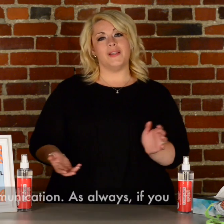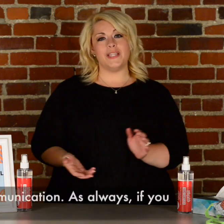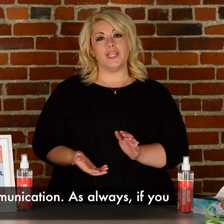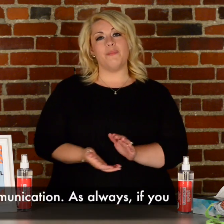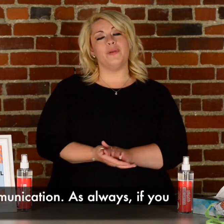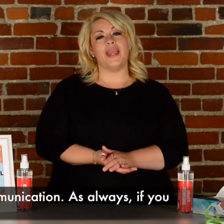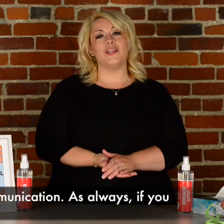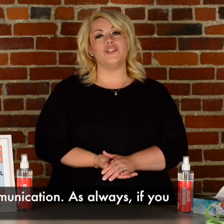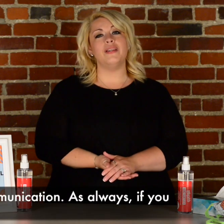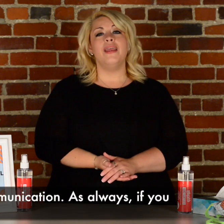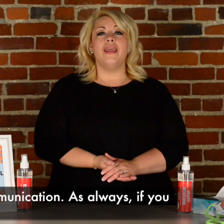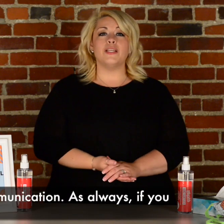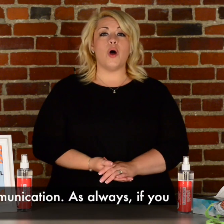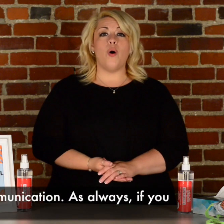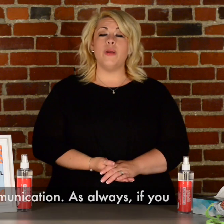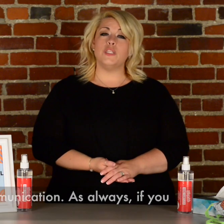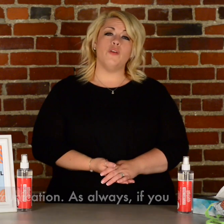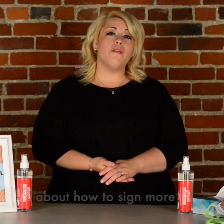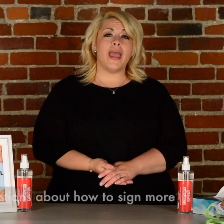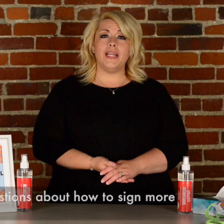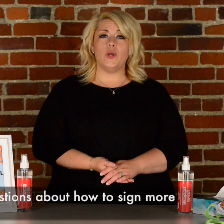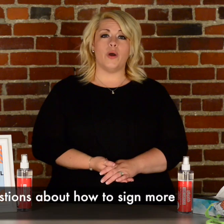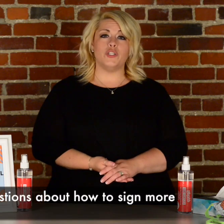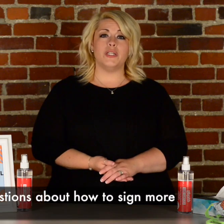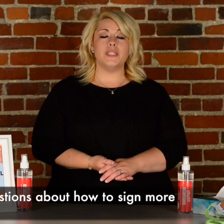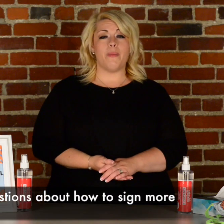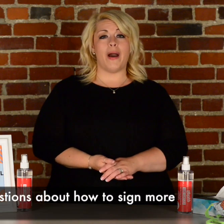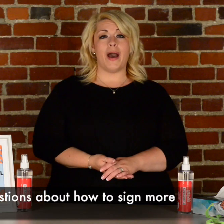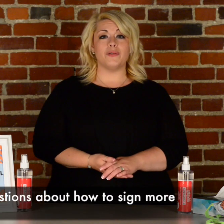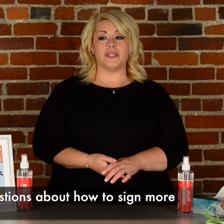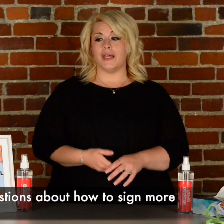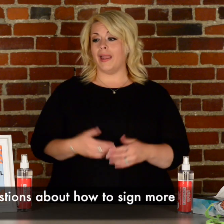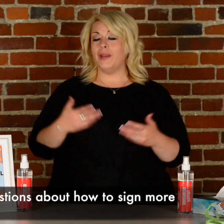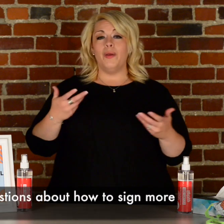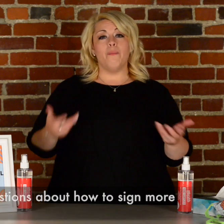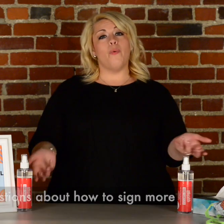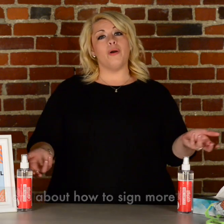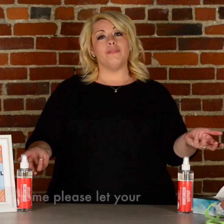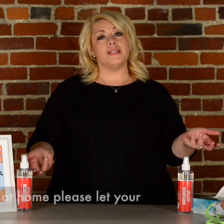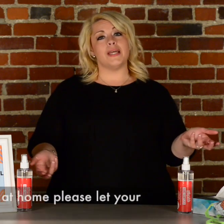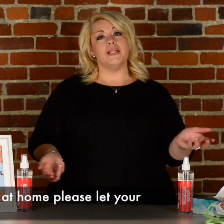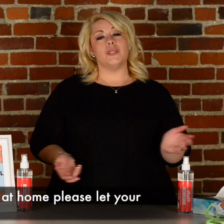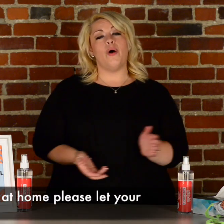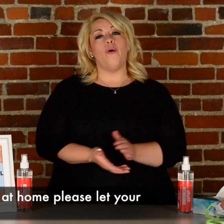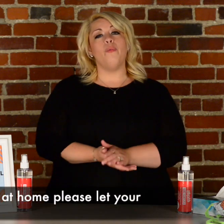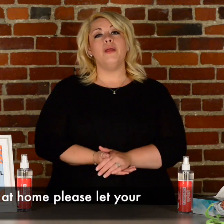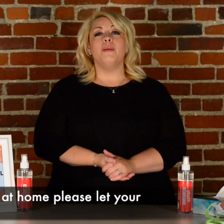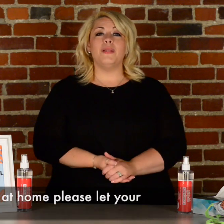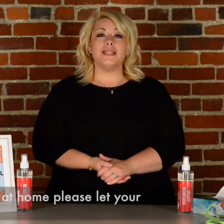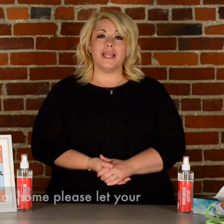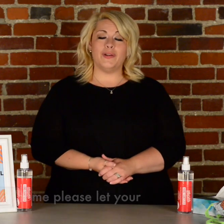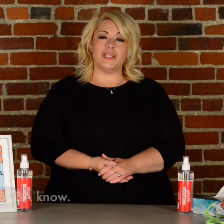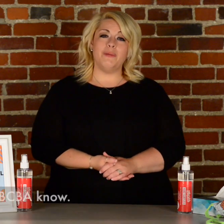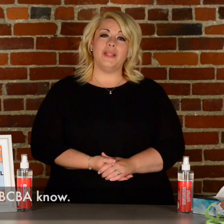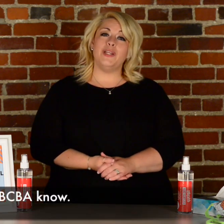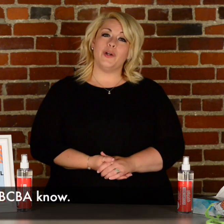facilitate communication. As always, if you have any questions about how to sign more of these signs at home, please let your team lead or